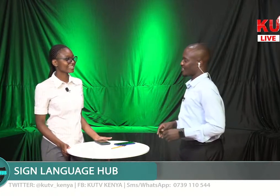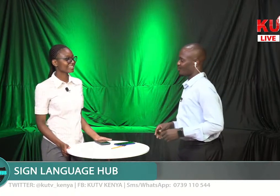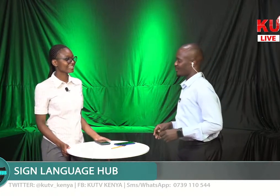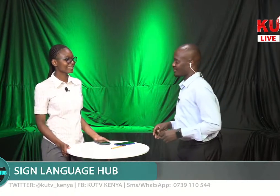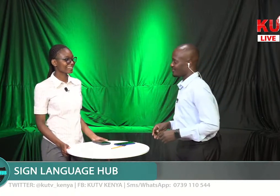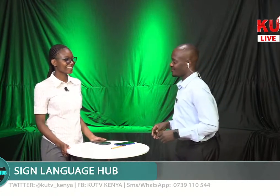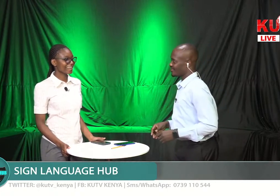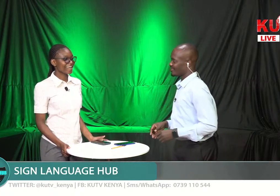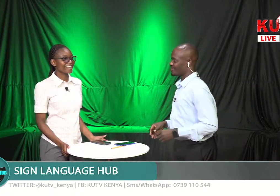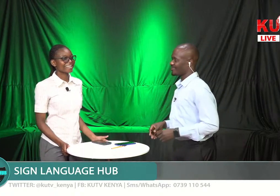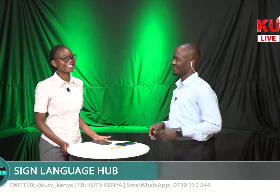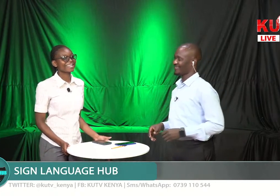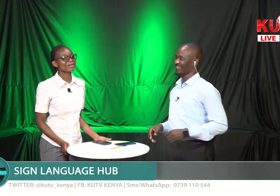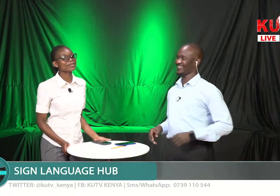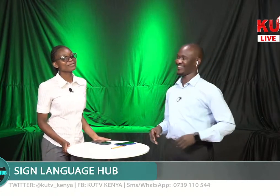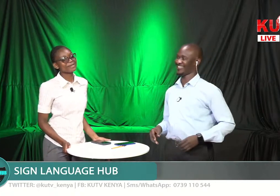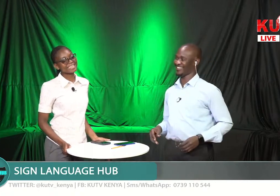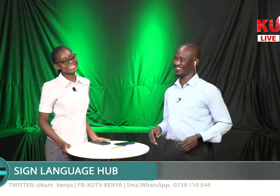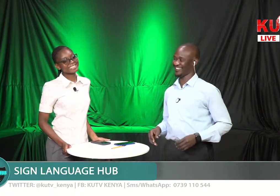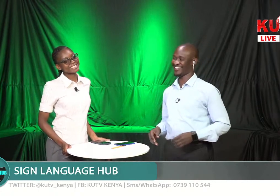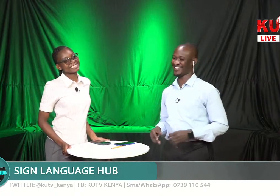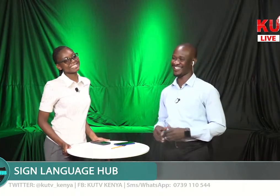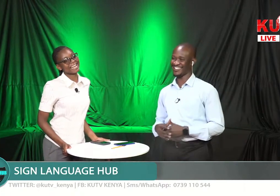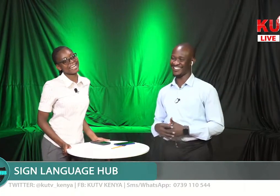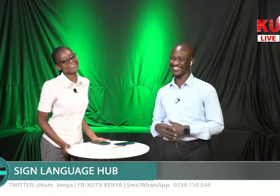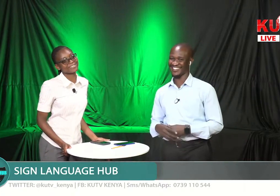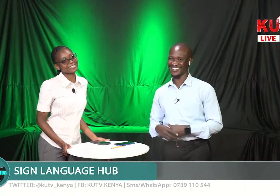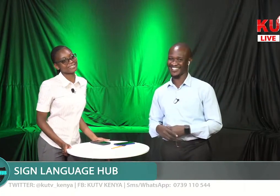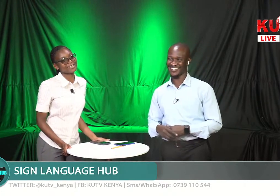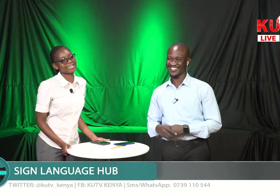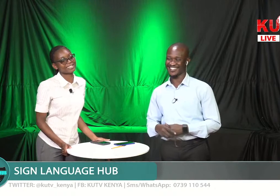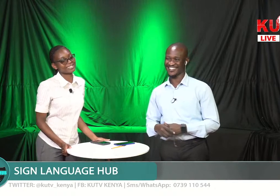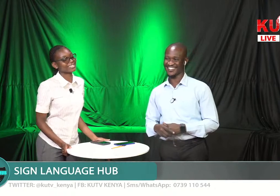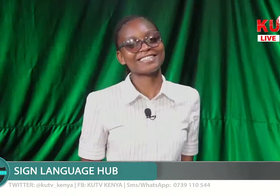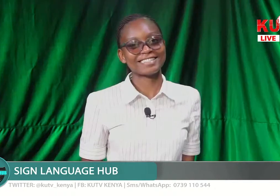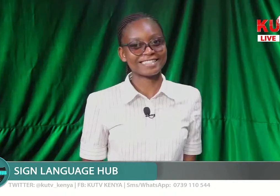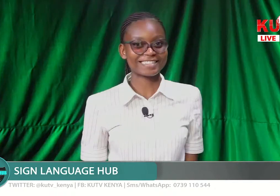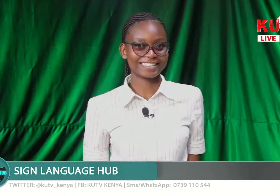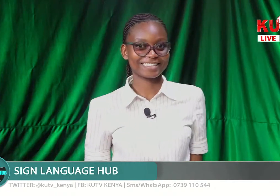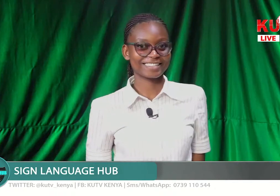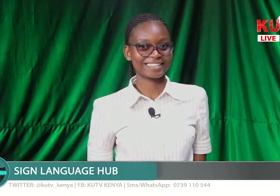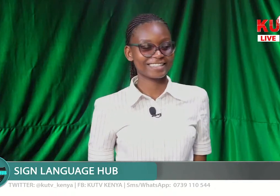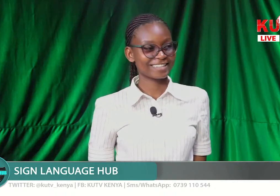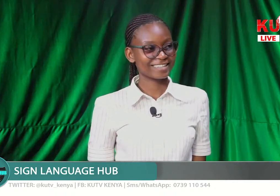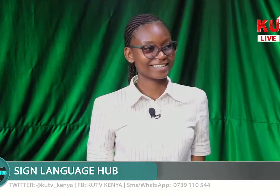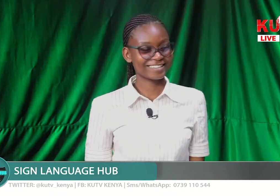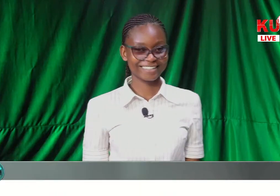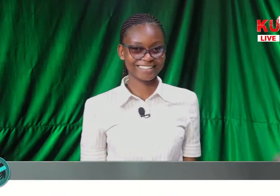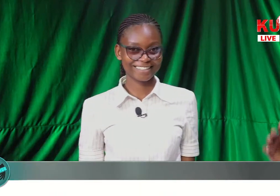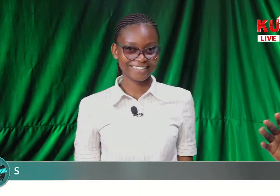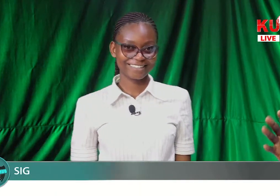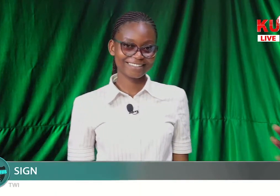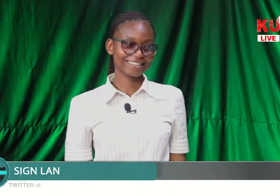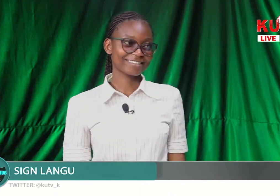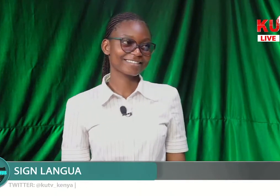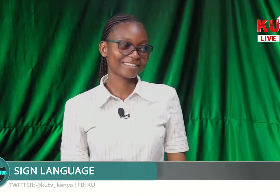shot? Keep on practicing. Sign language is very interesting. Wow, very interesting